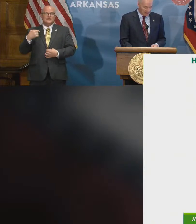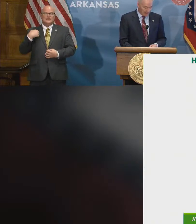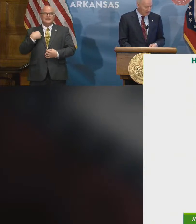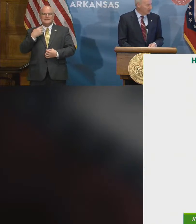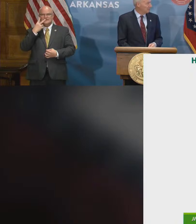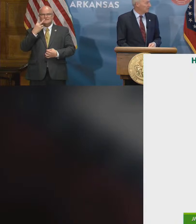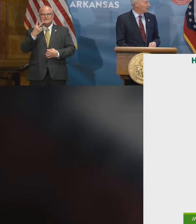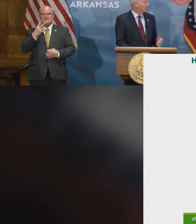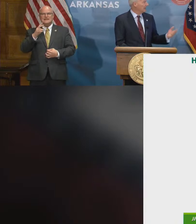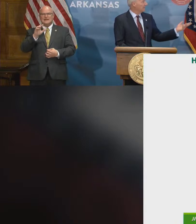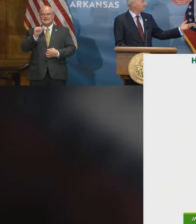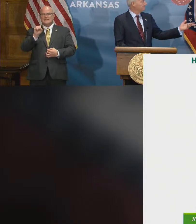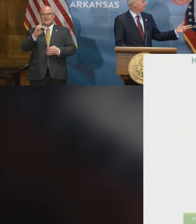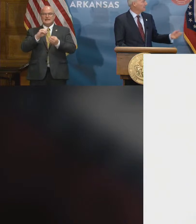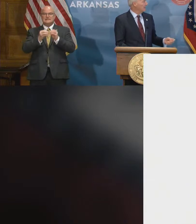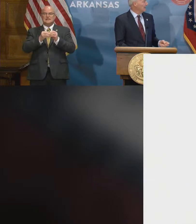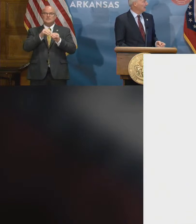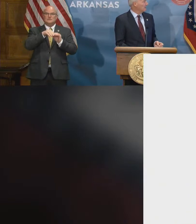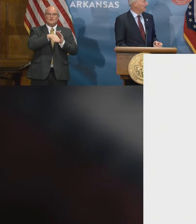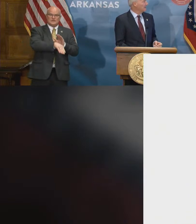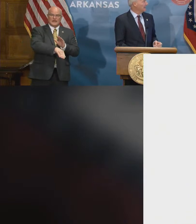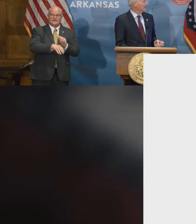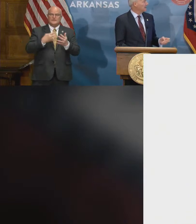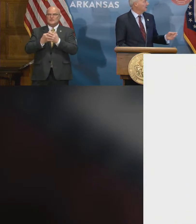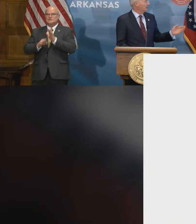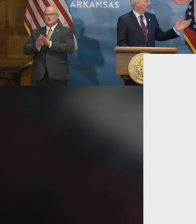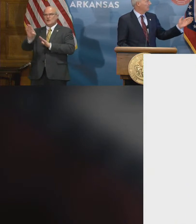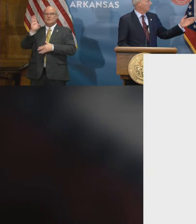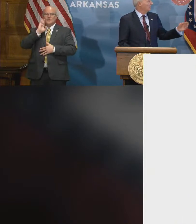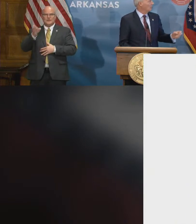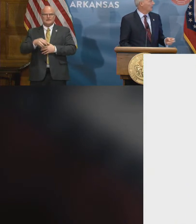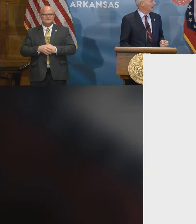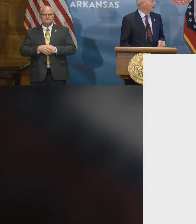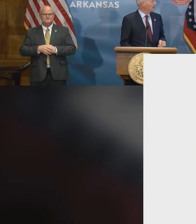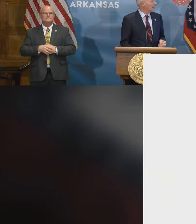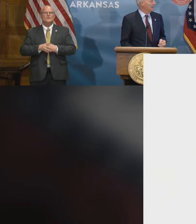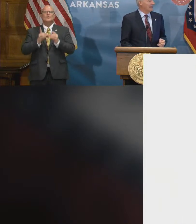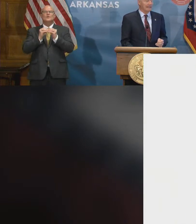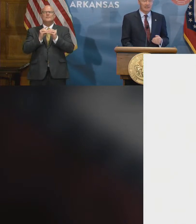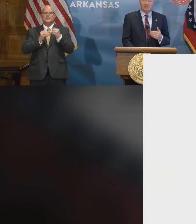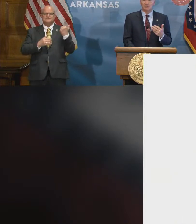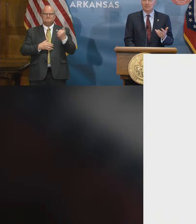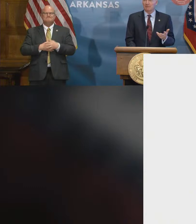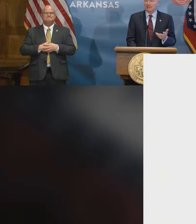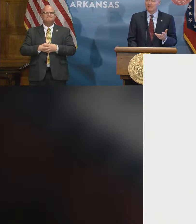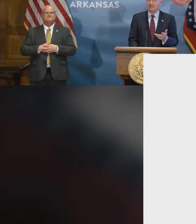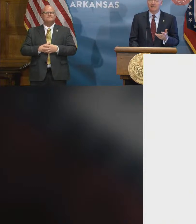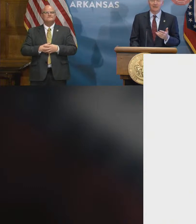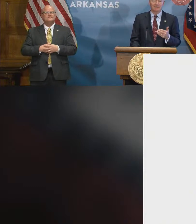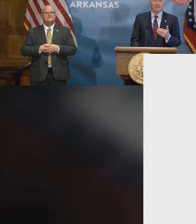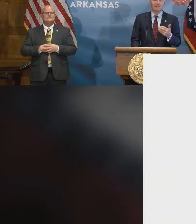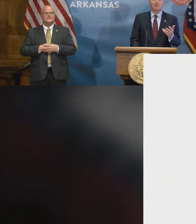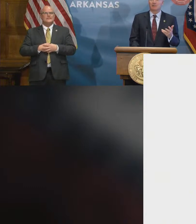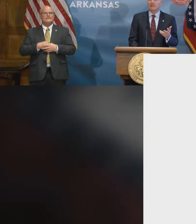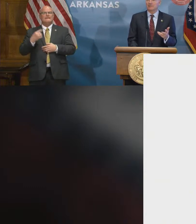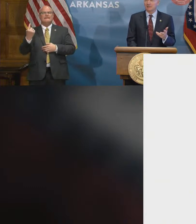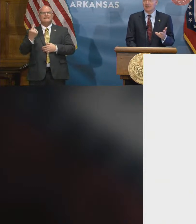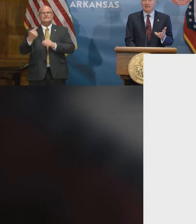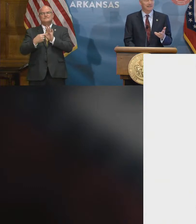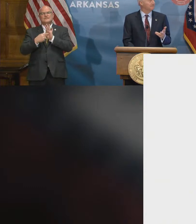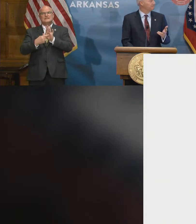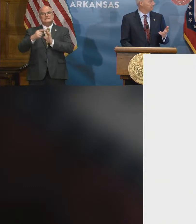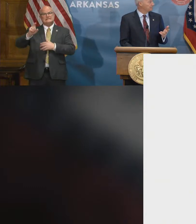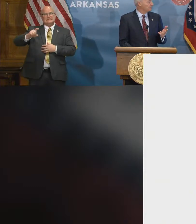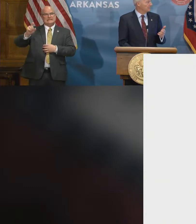see our case numbers go down. I believe that we have one more here, and this is something that illustrates